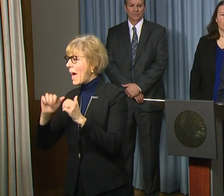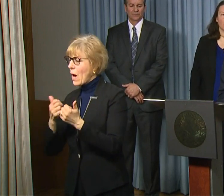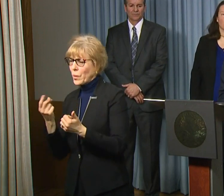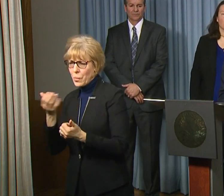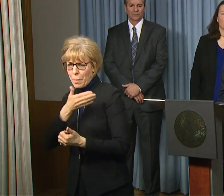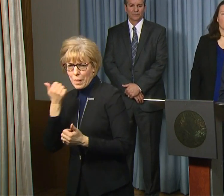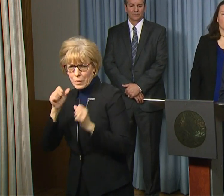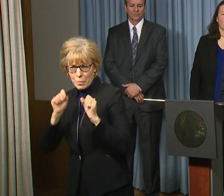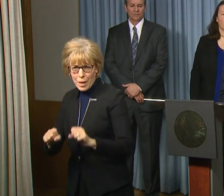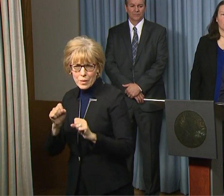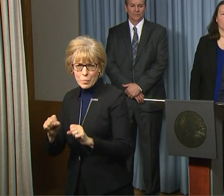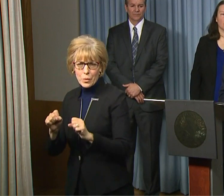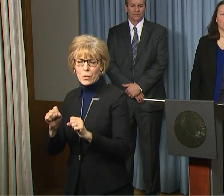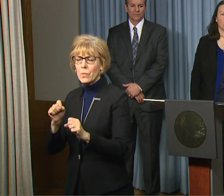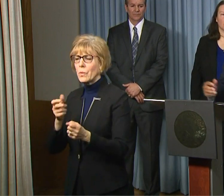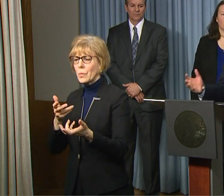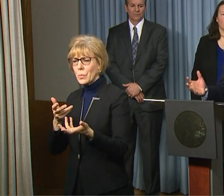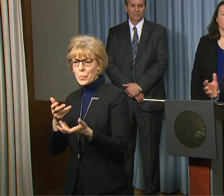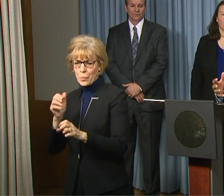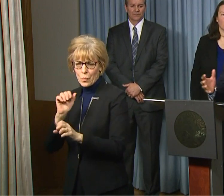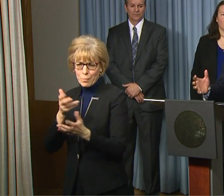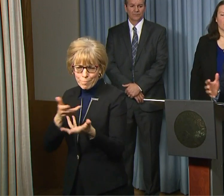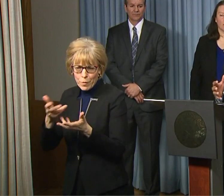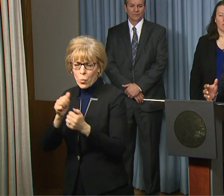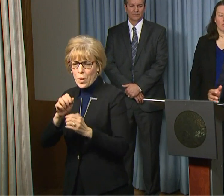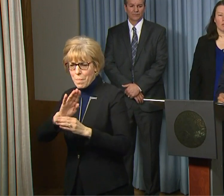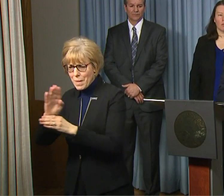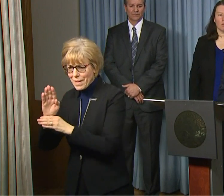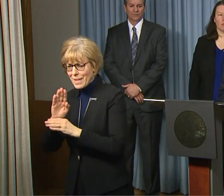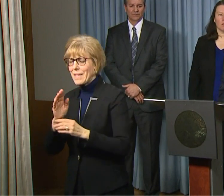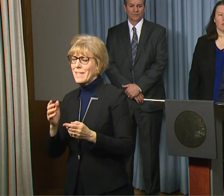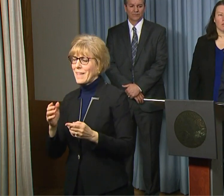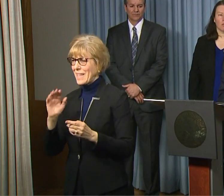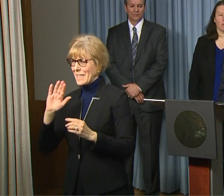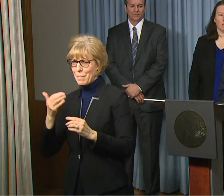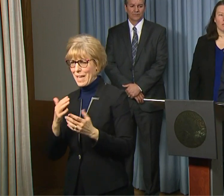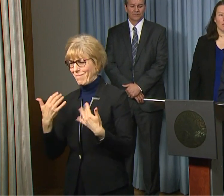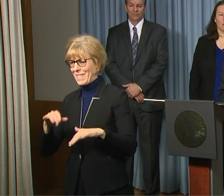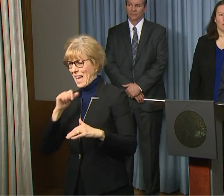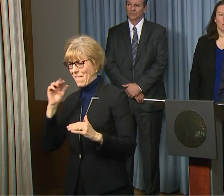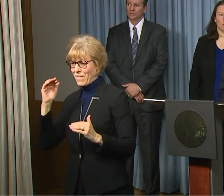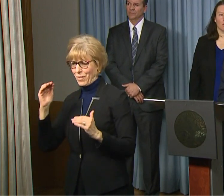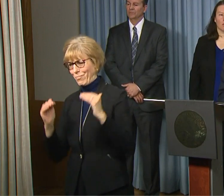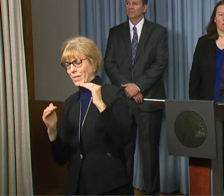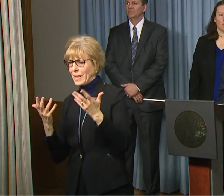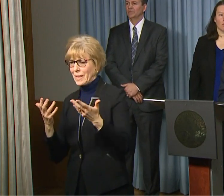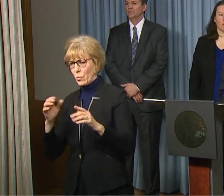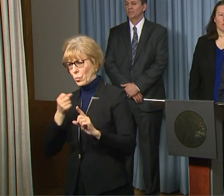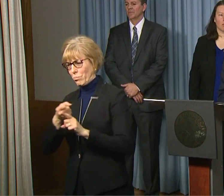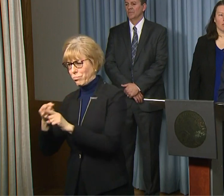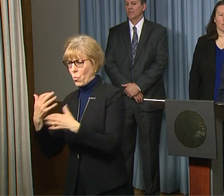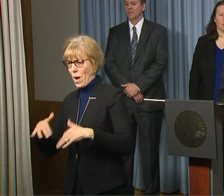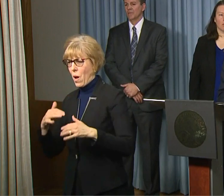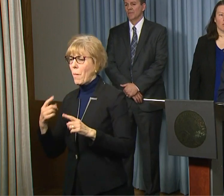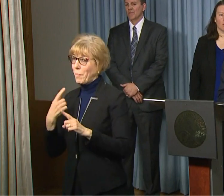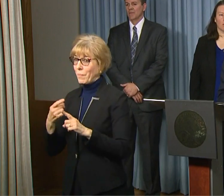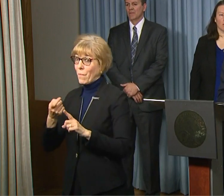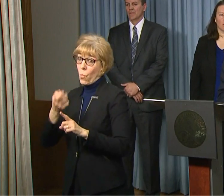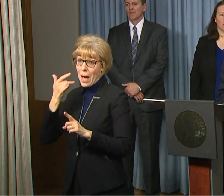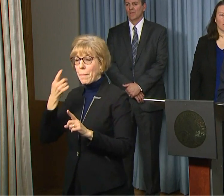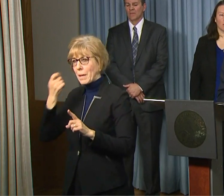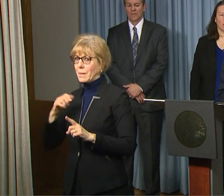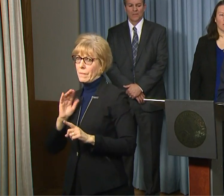can within our means to work with our businesses who are being disproportionately impacted by some of the decisions we're having to make as a result.